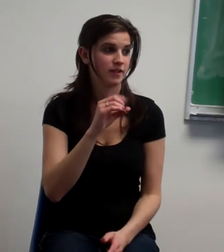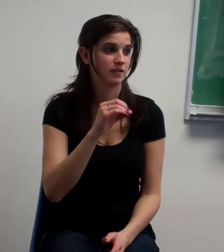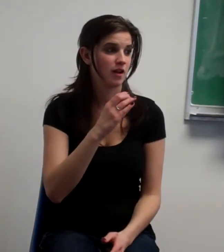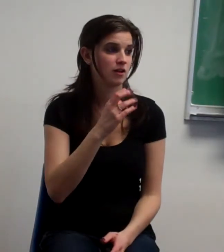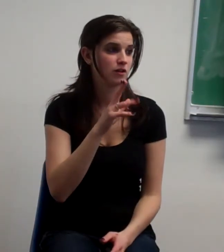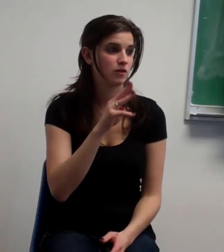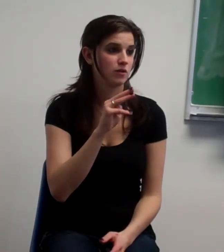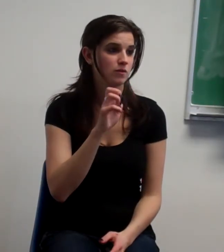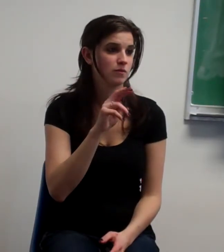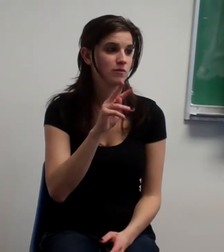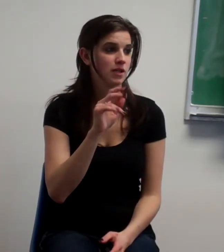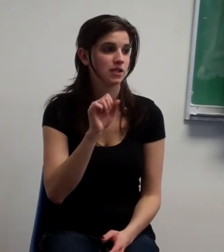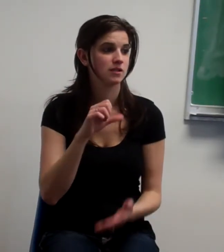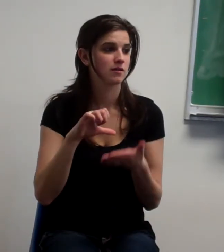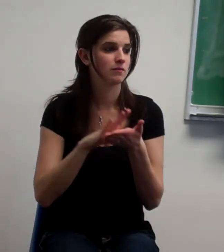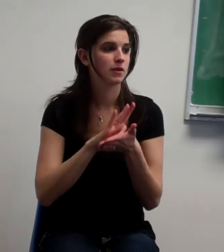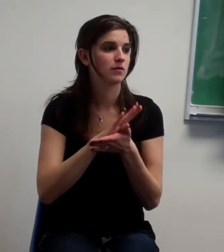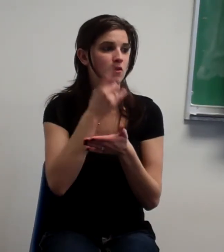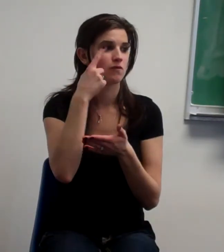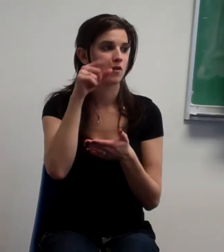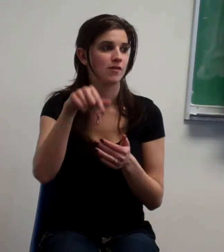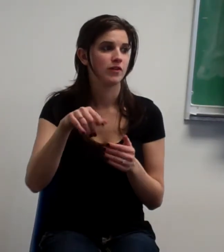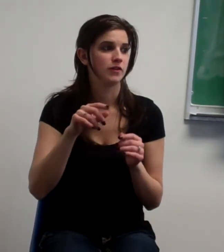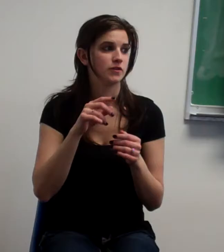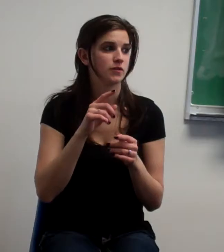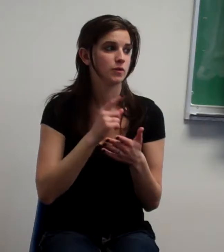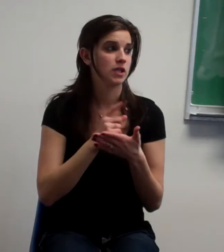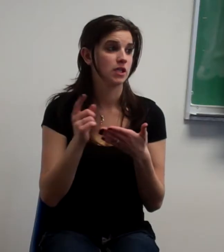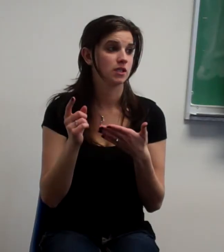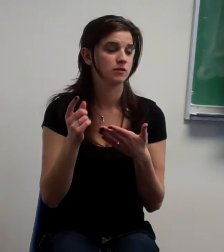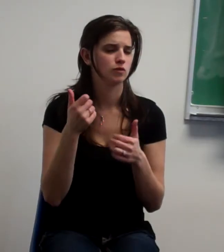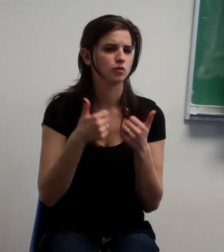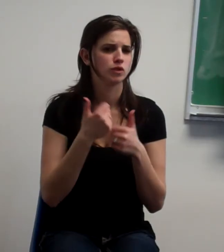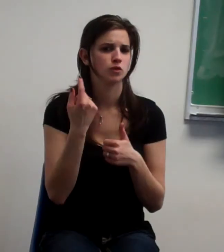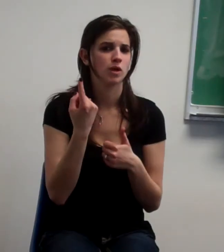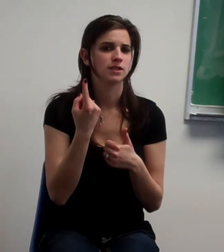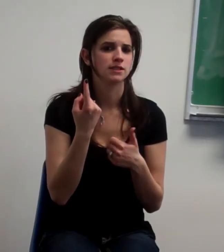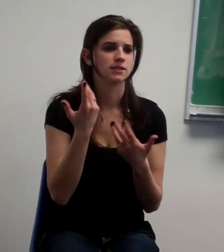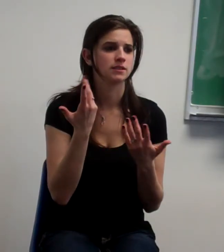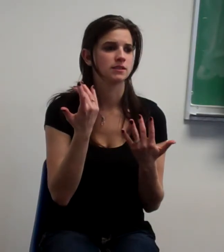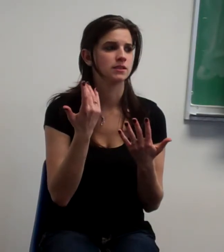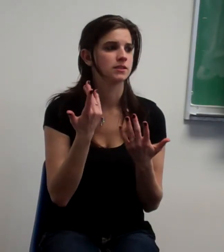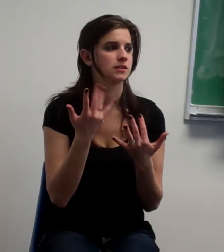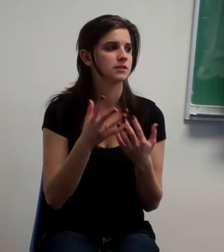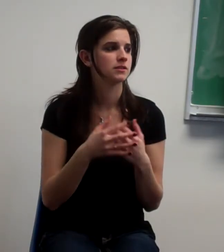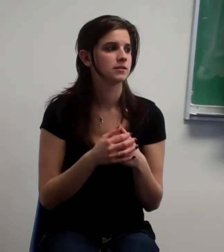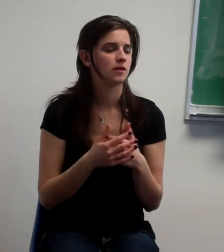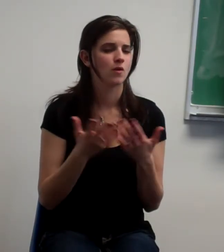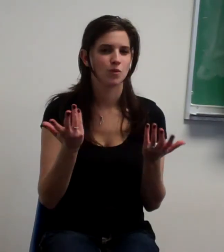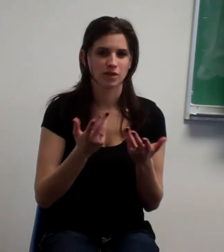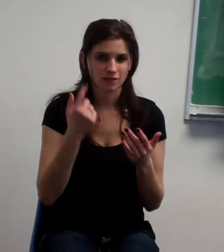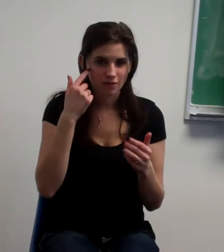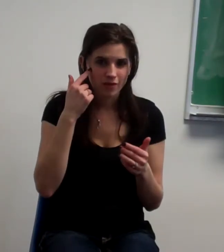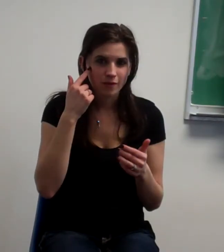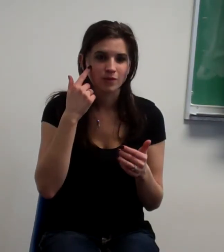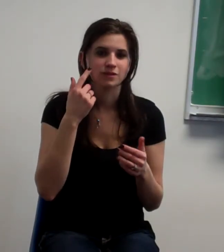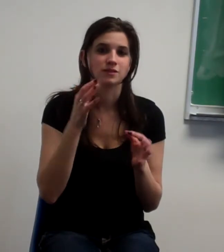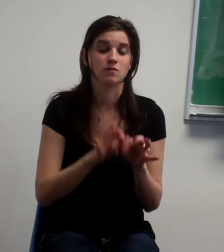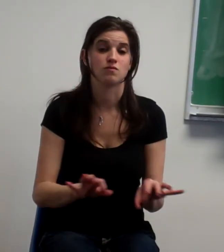week? Yeah. Okay. Which ones? I mean, and what did you think was important? What did you find? What didn't